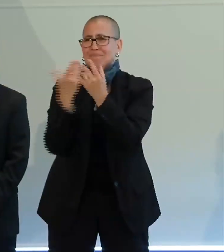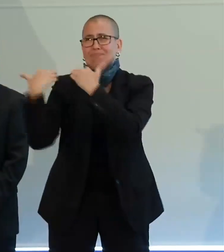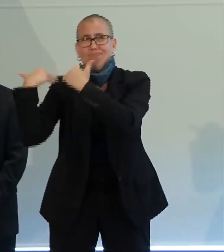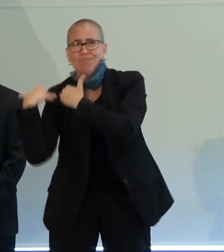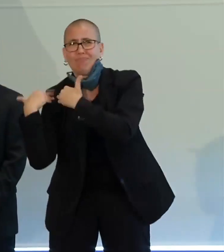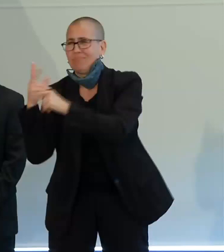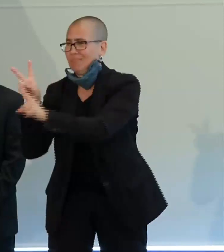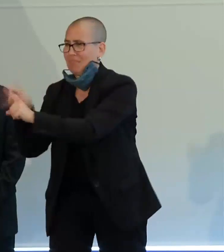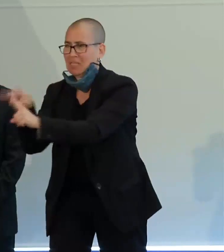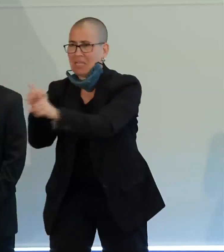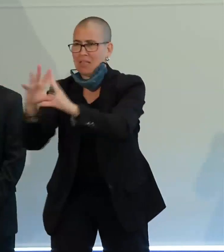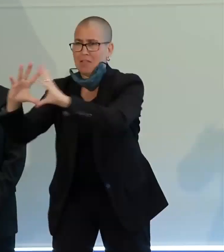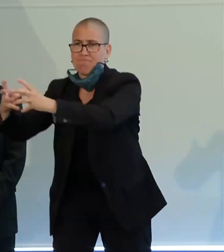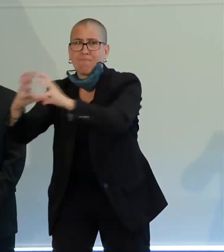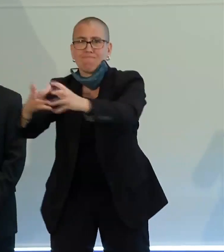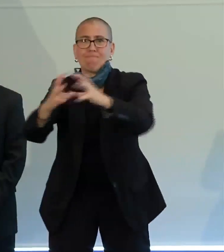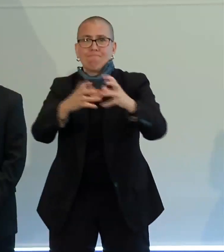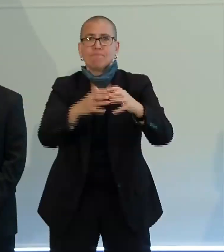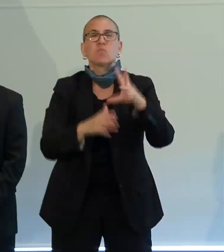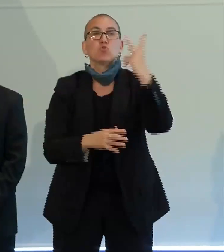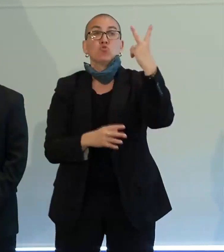day.